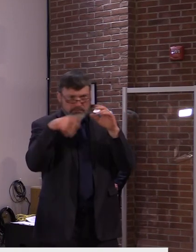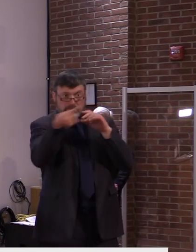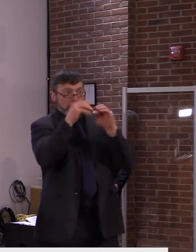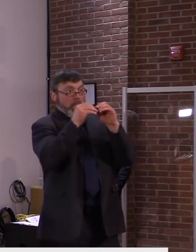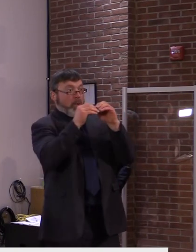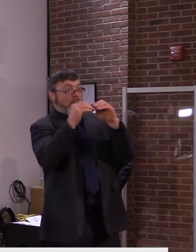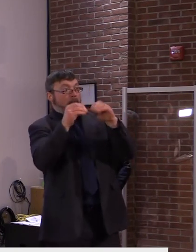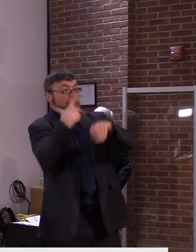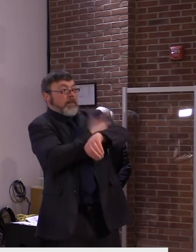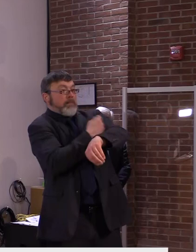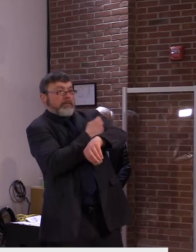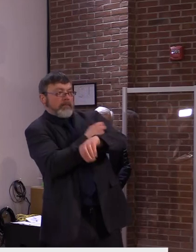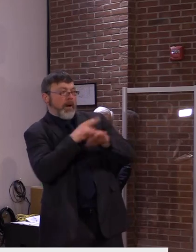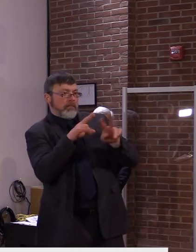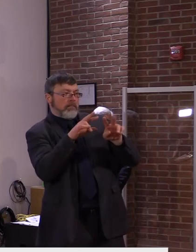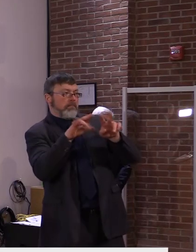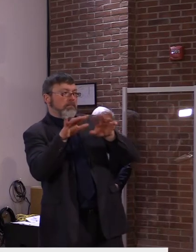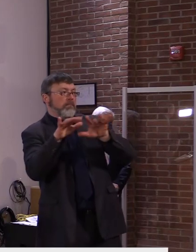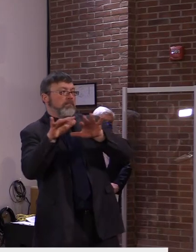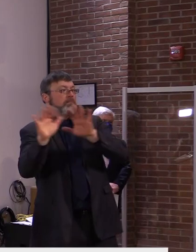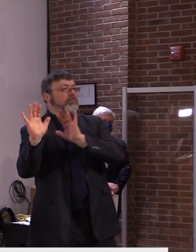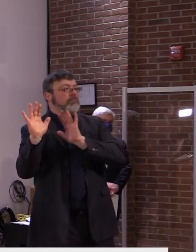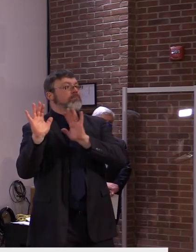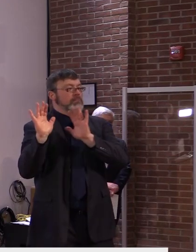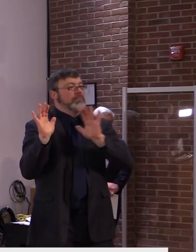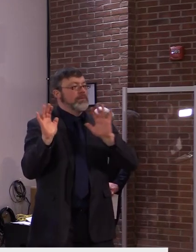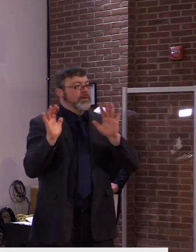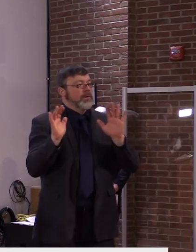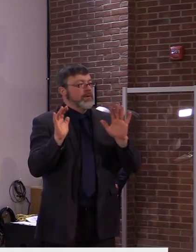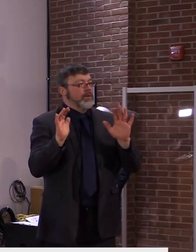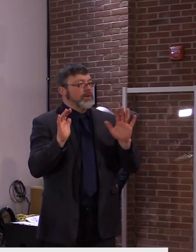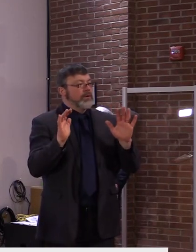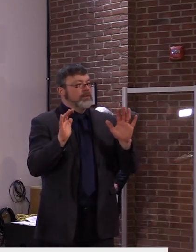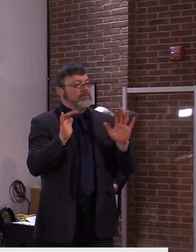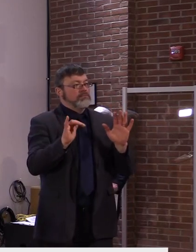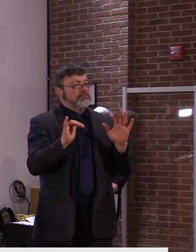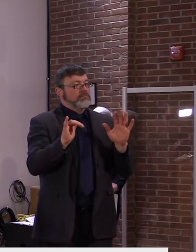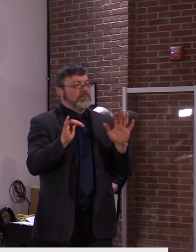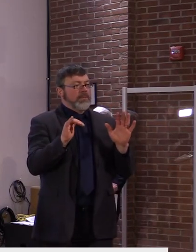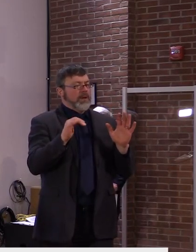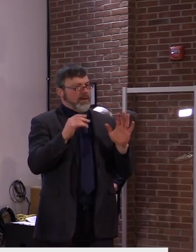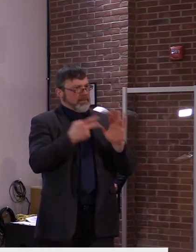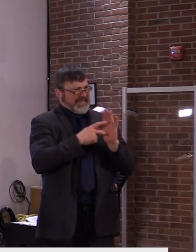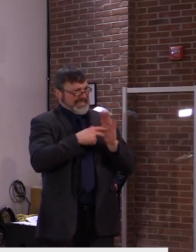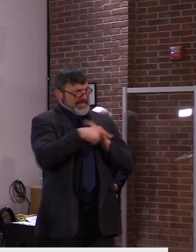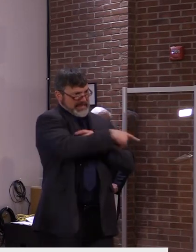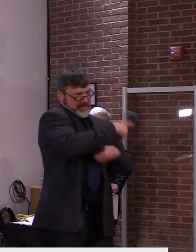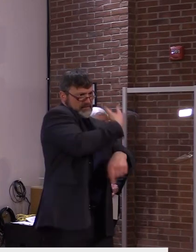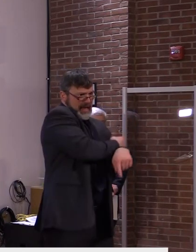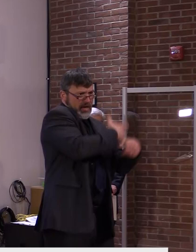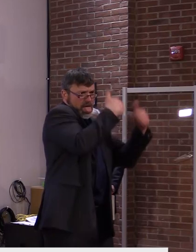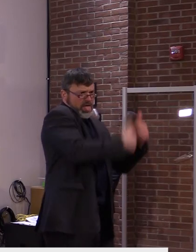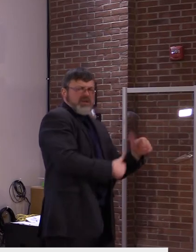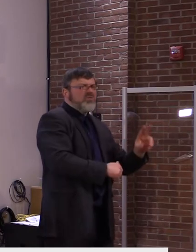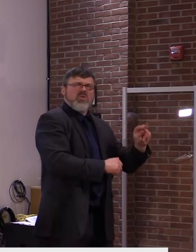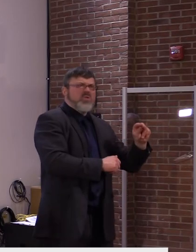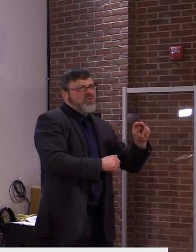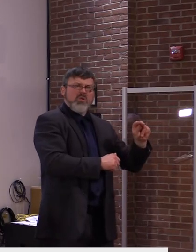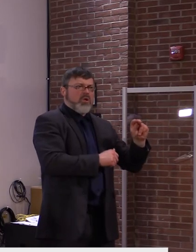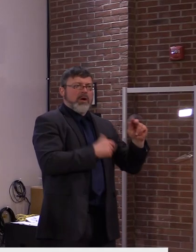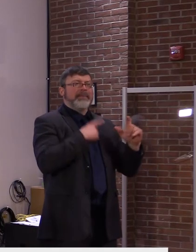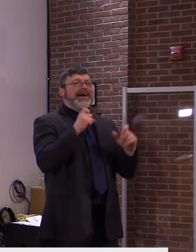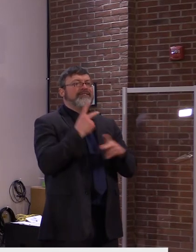the vaccine is not going to be durable during that time period. And then probably a question for Secretary Smith as